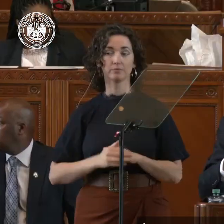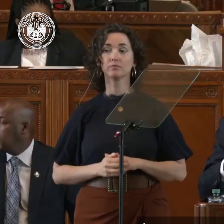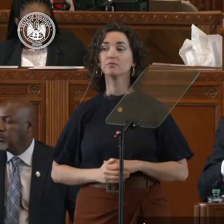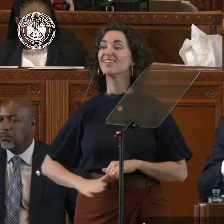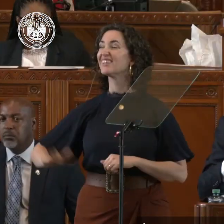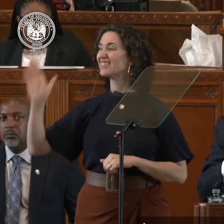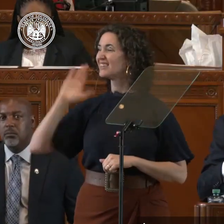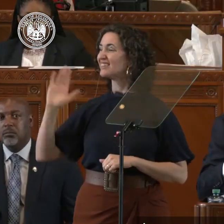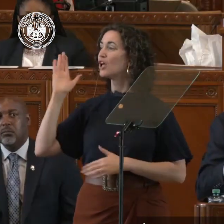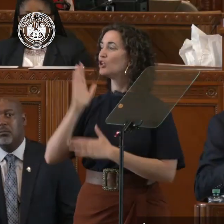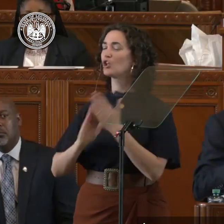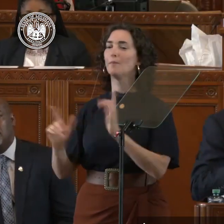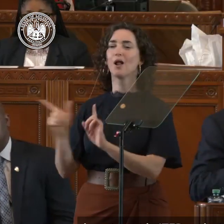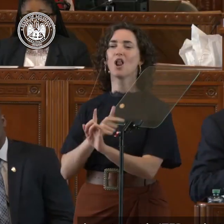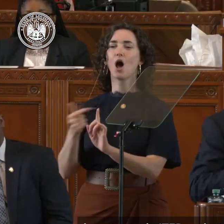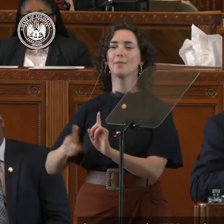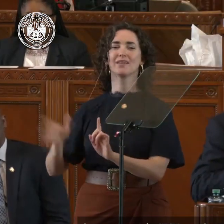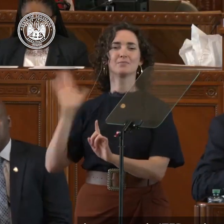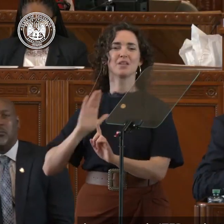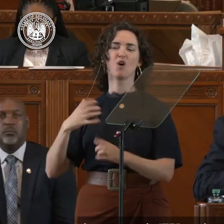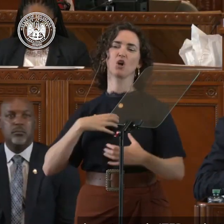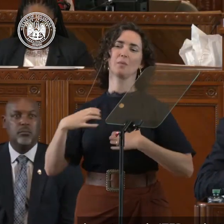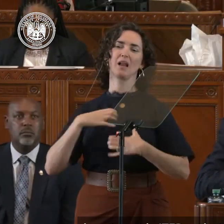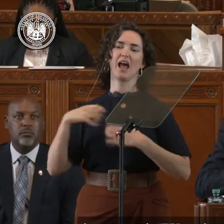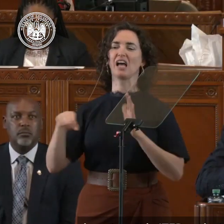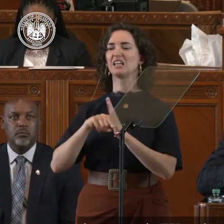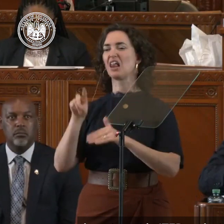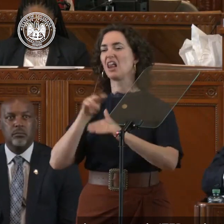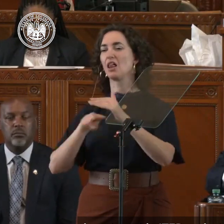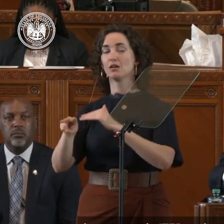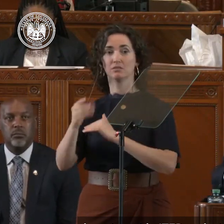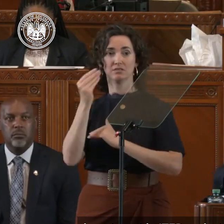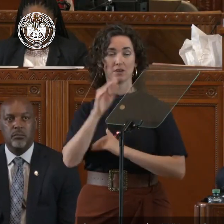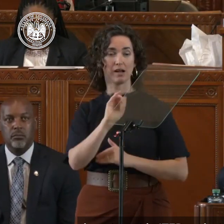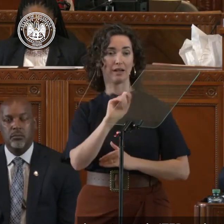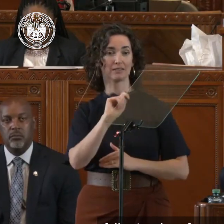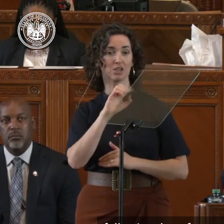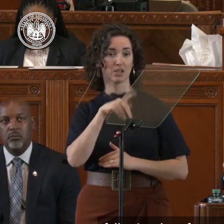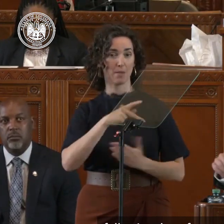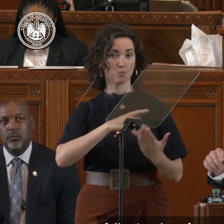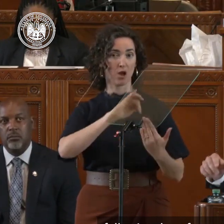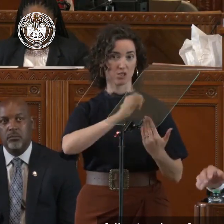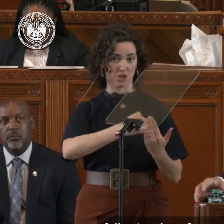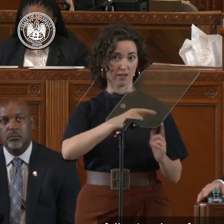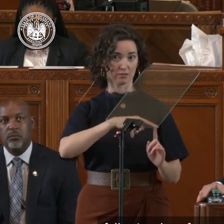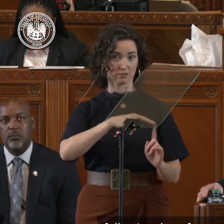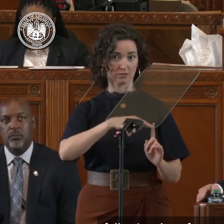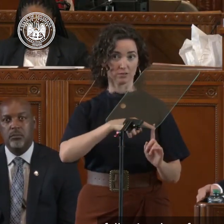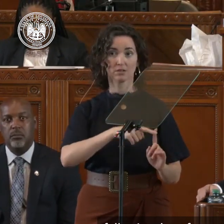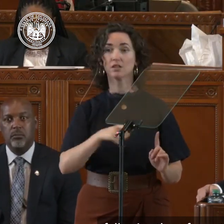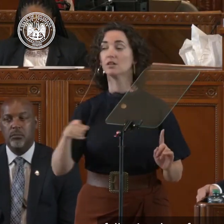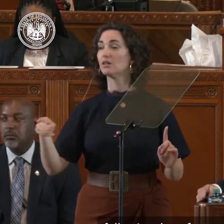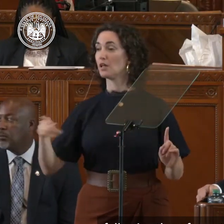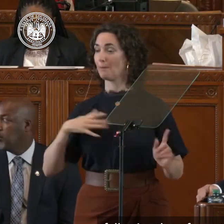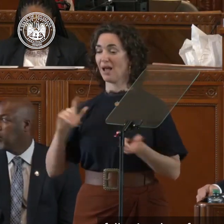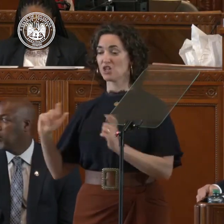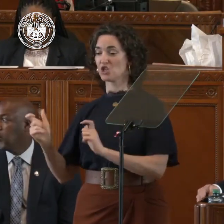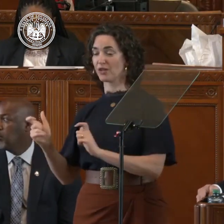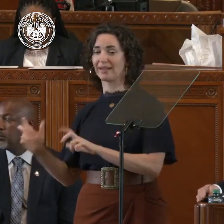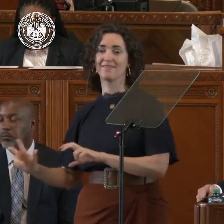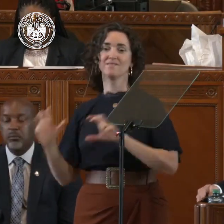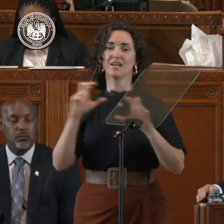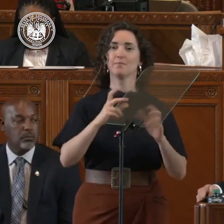by some corporate lobbyists, investment in ITEP projects has more than doubled following the reforms that I just